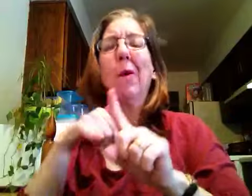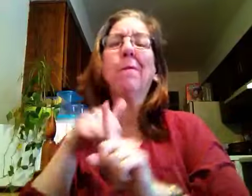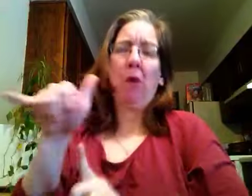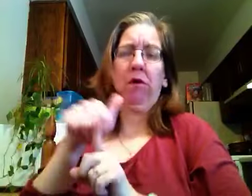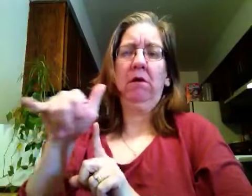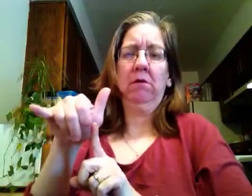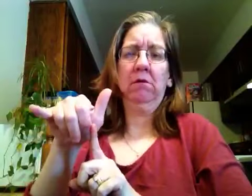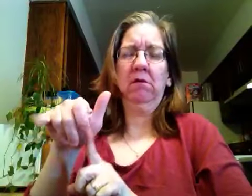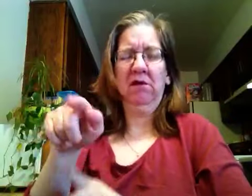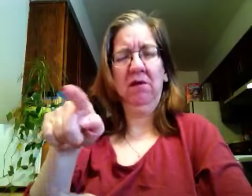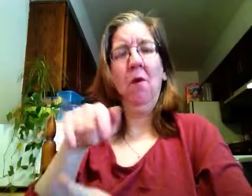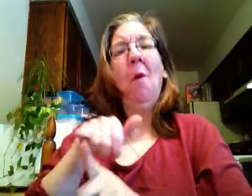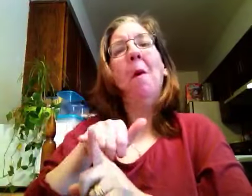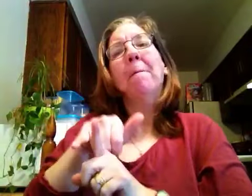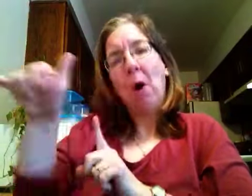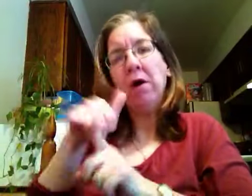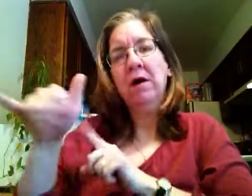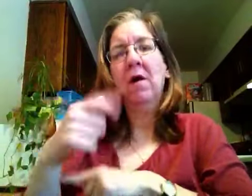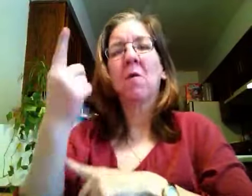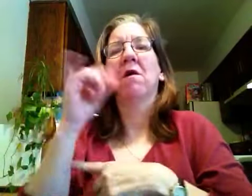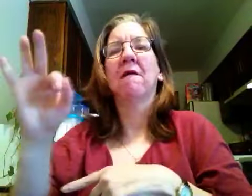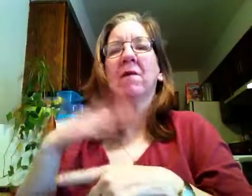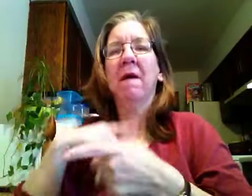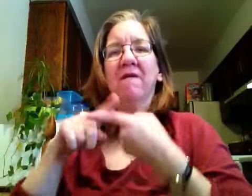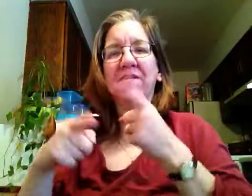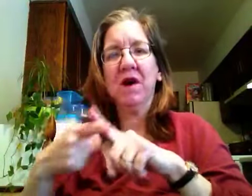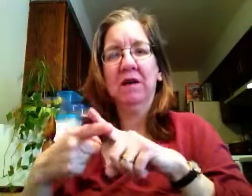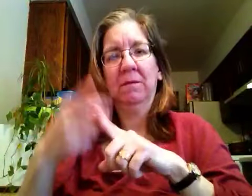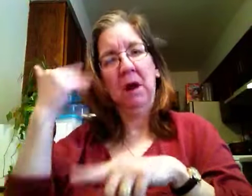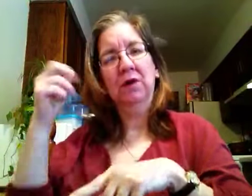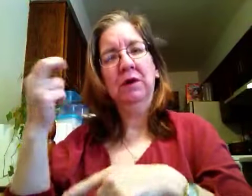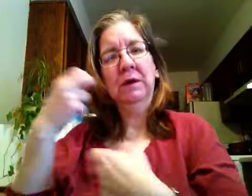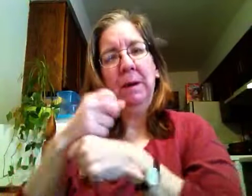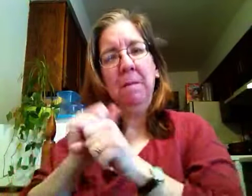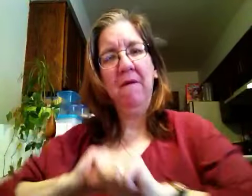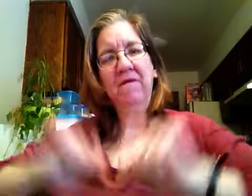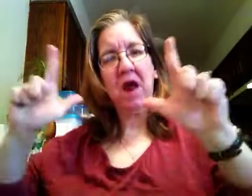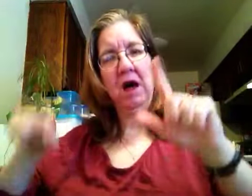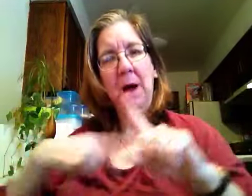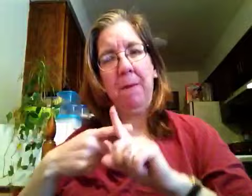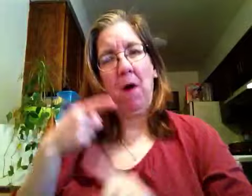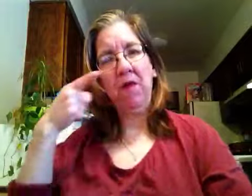oh I'm to cry, I'll cry.